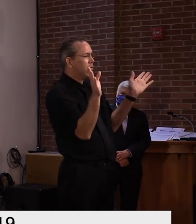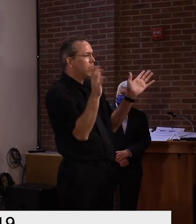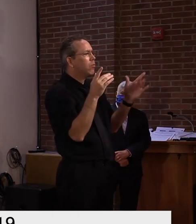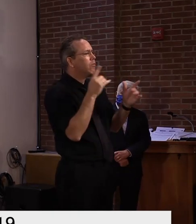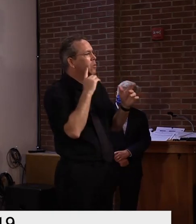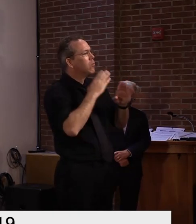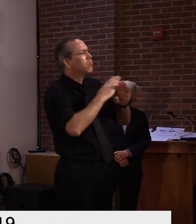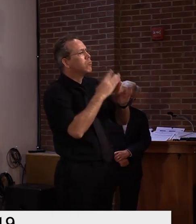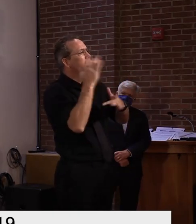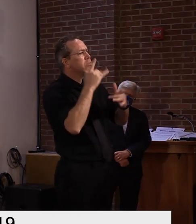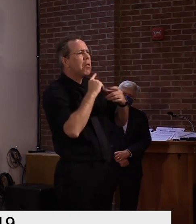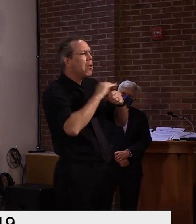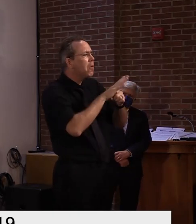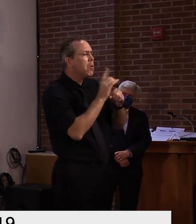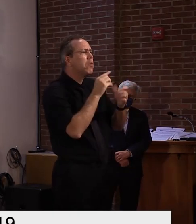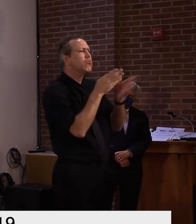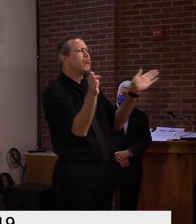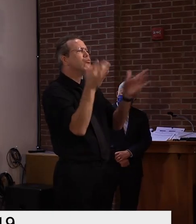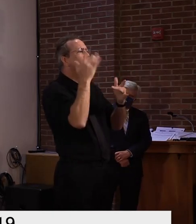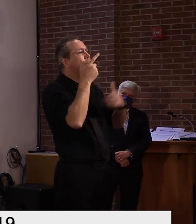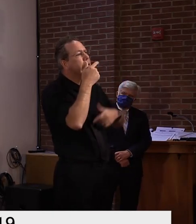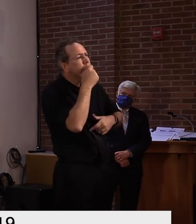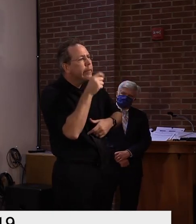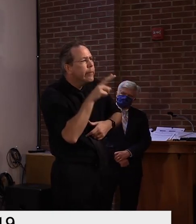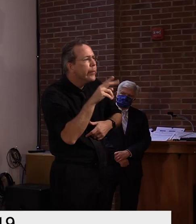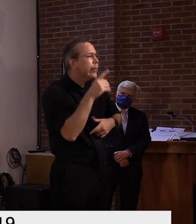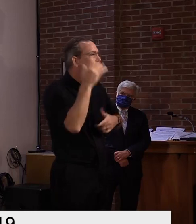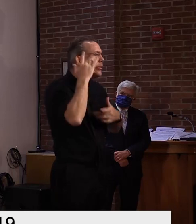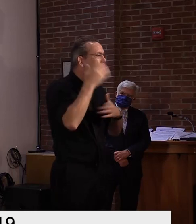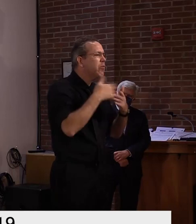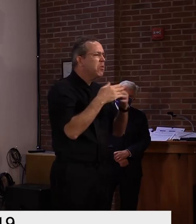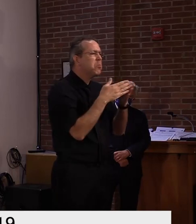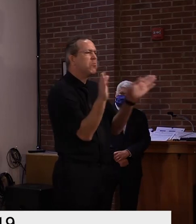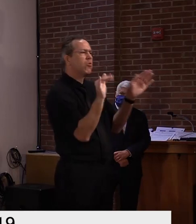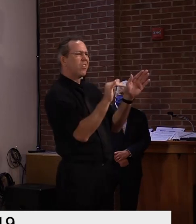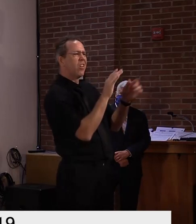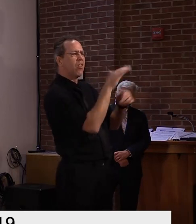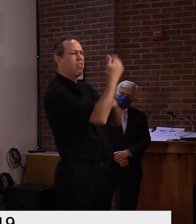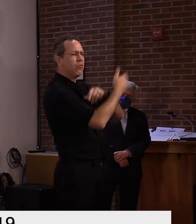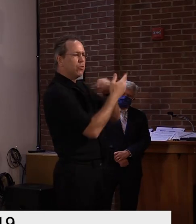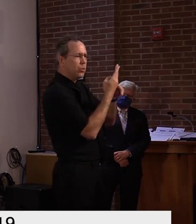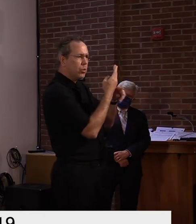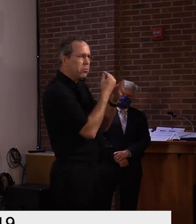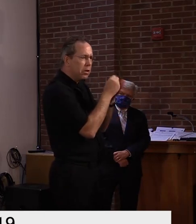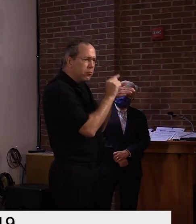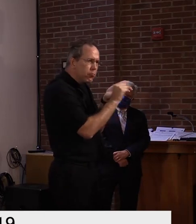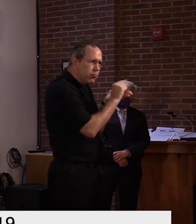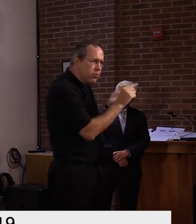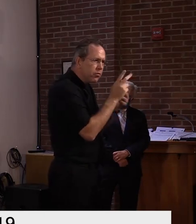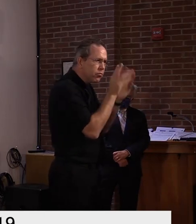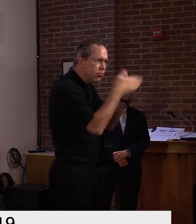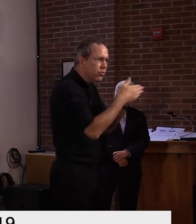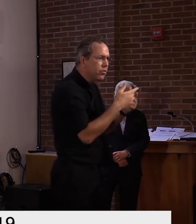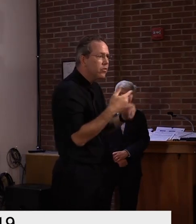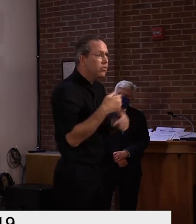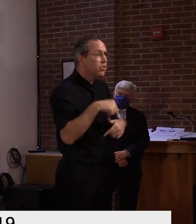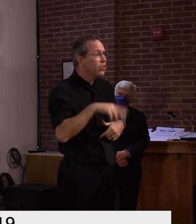So one might say you get what you pay for. The problem is not